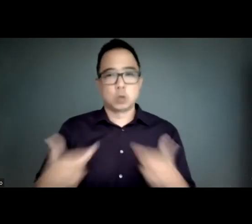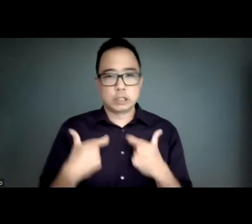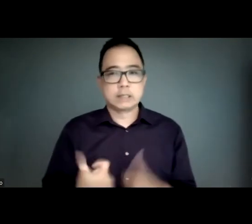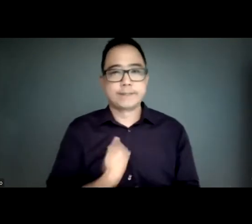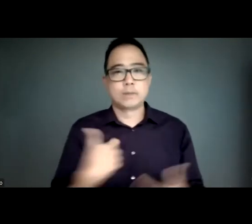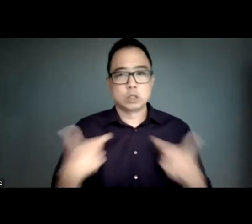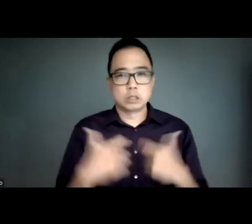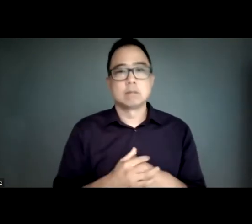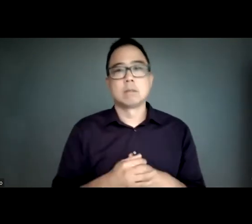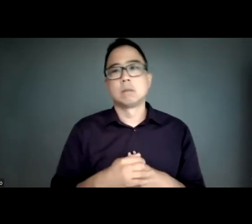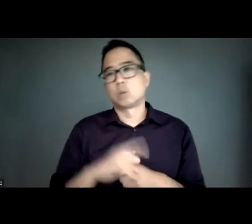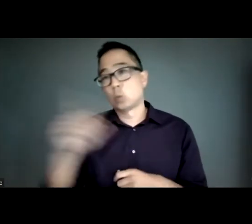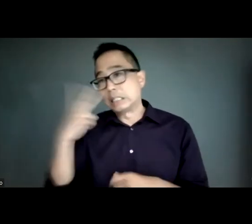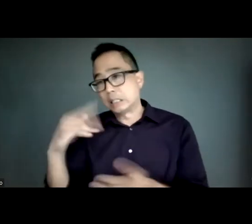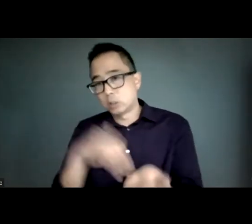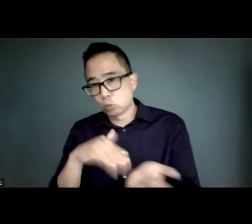Yep, you can quarantine.